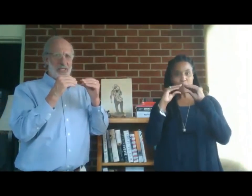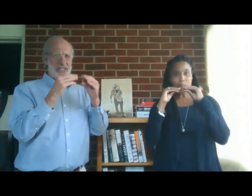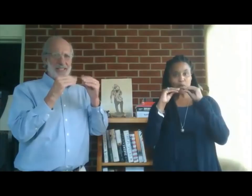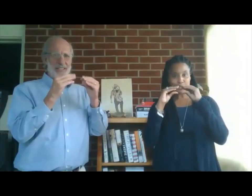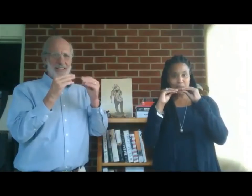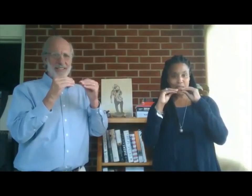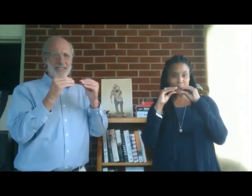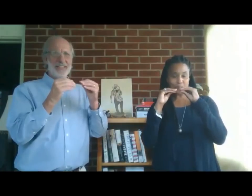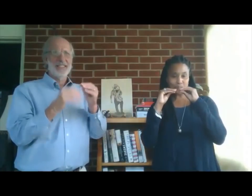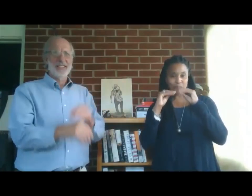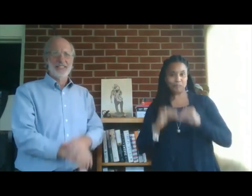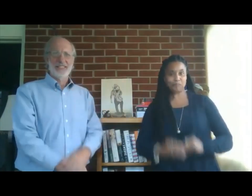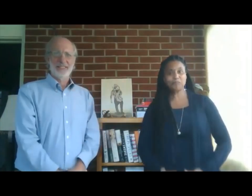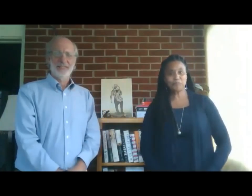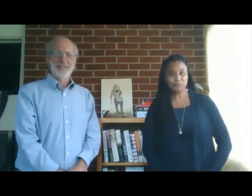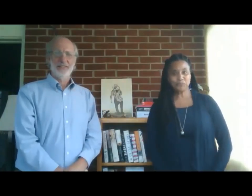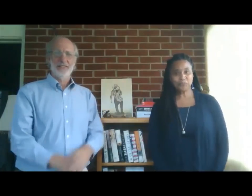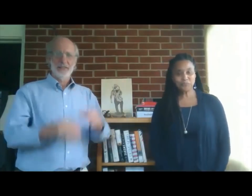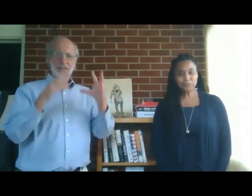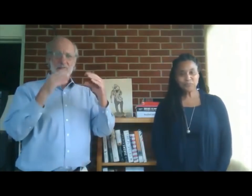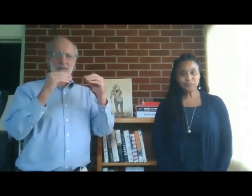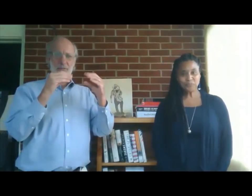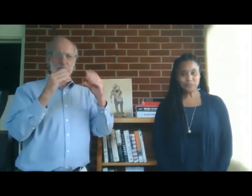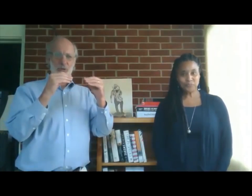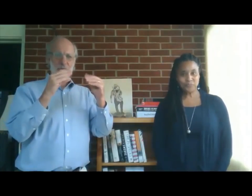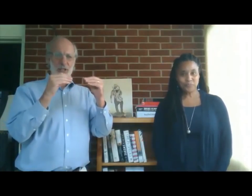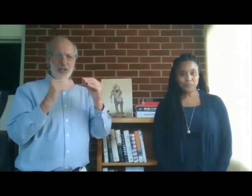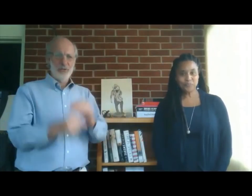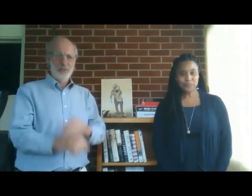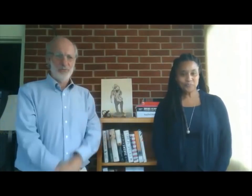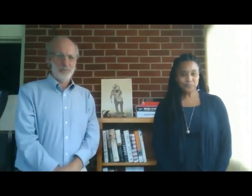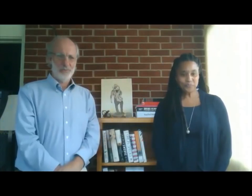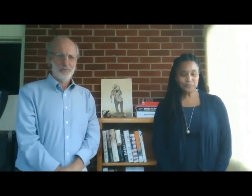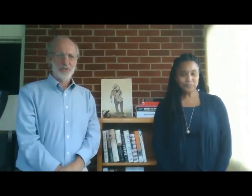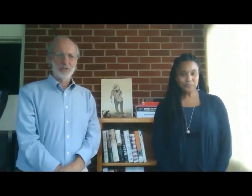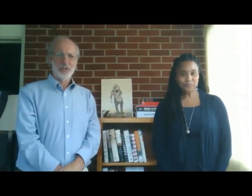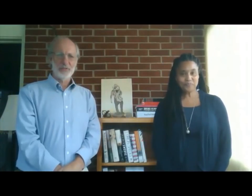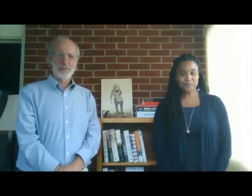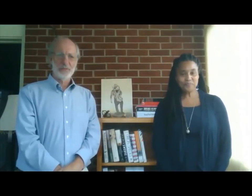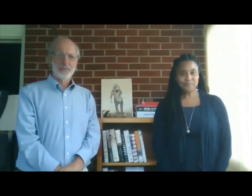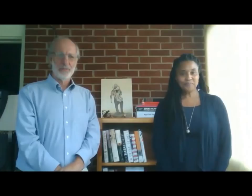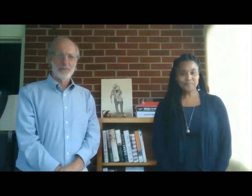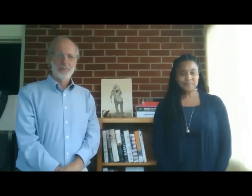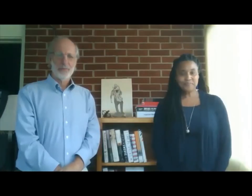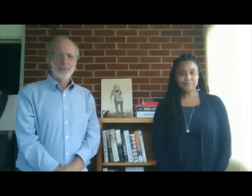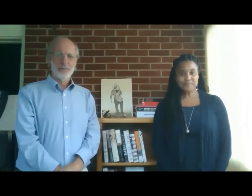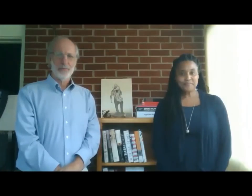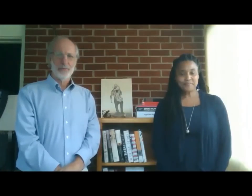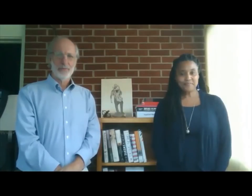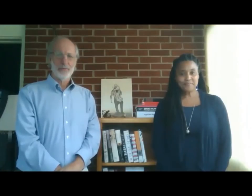Marshmallow. Marshmallow. Yes. Marshmallow. Your turn.